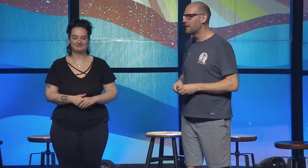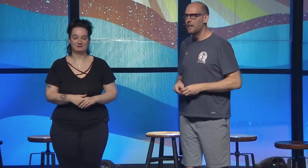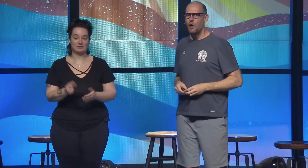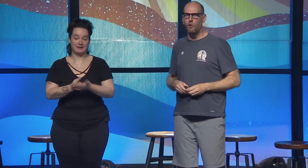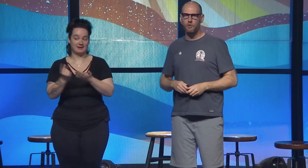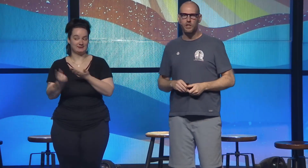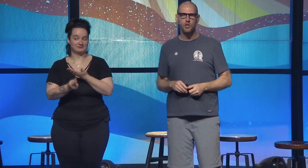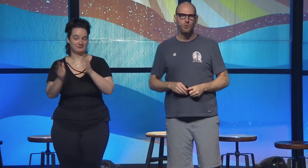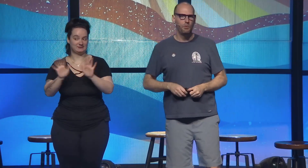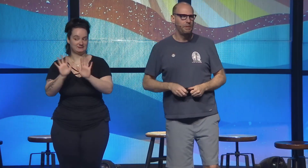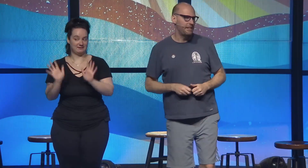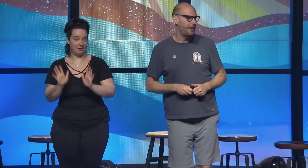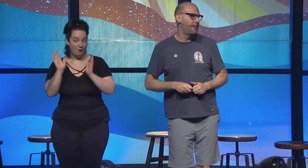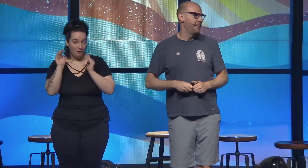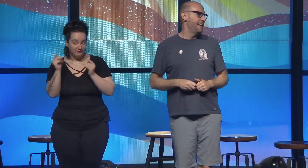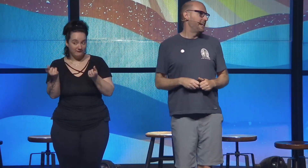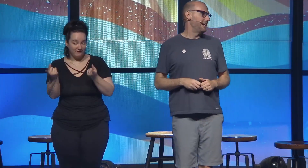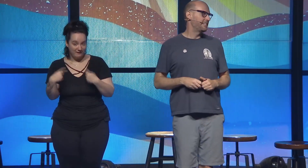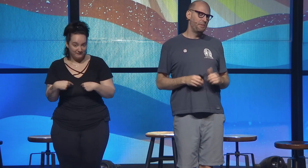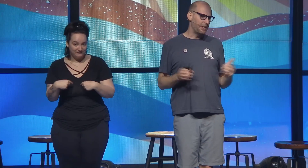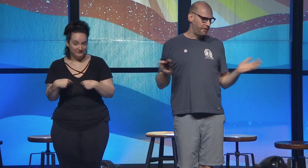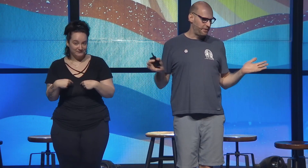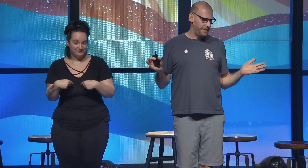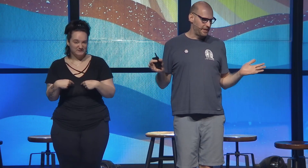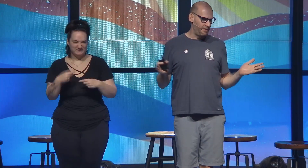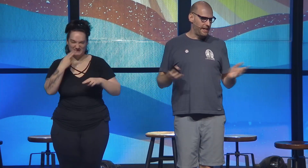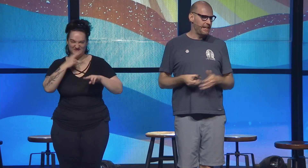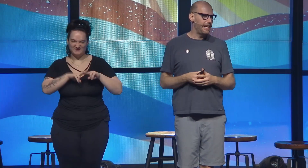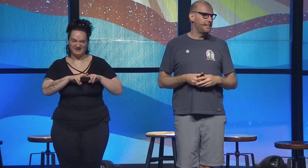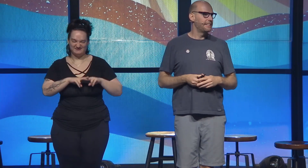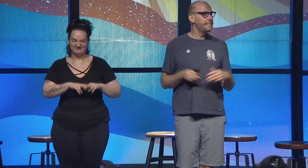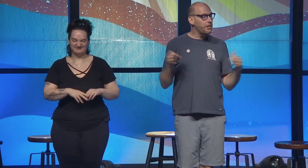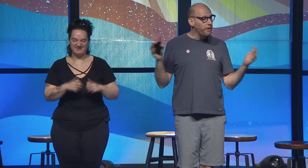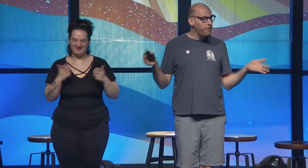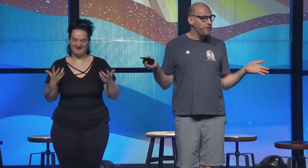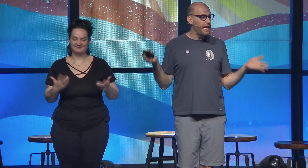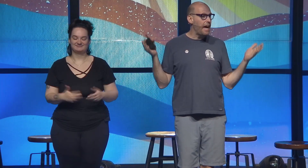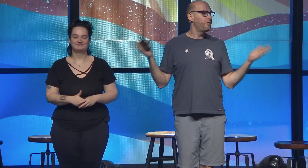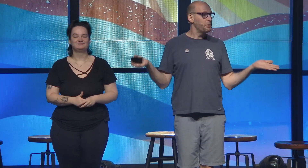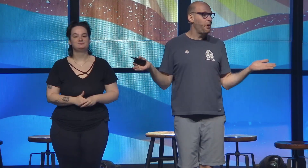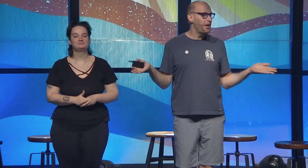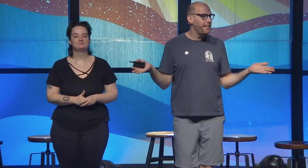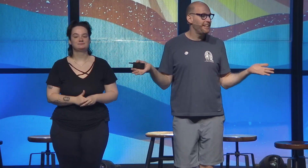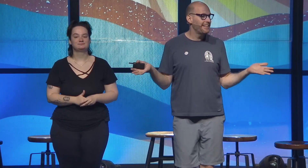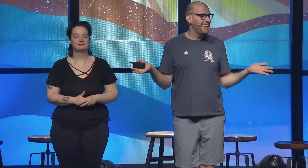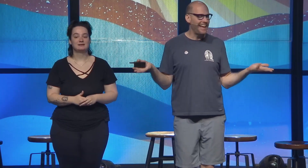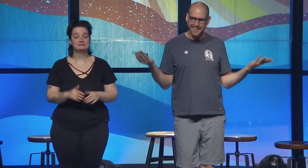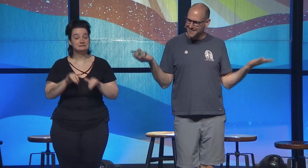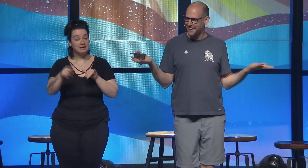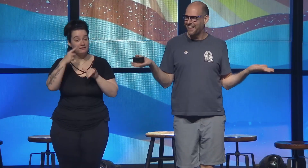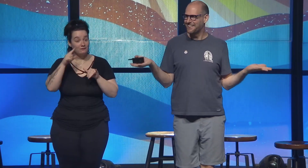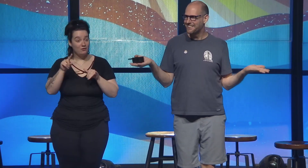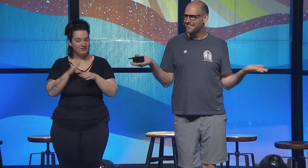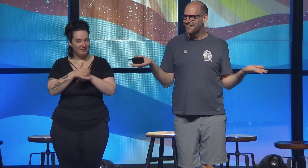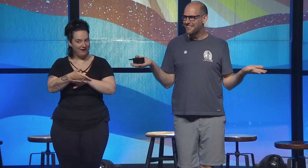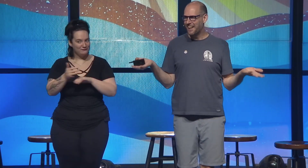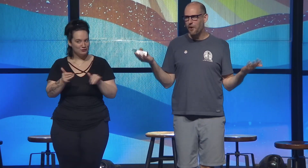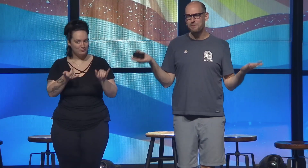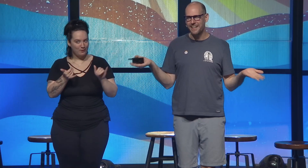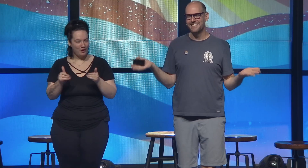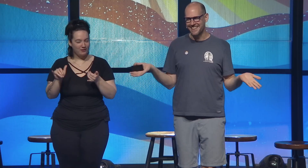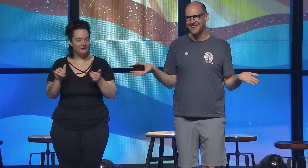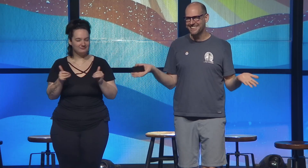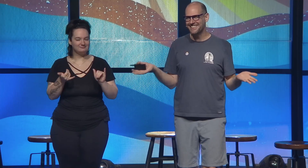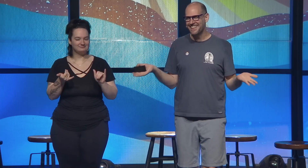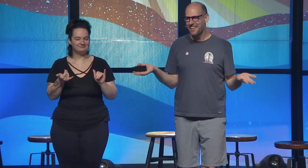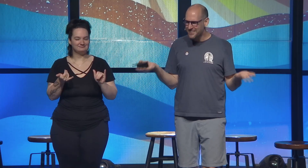next week. Hopefully you will be there. It's going to be a lot of fun, all right? And stick around for the after party. I like that. I hope